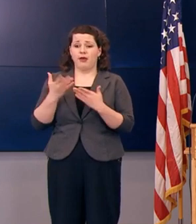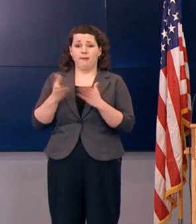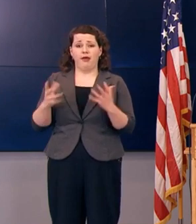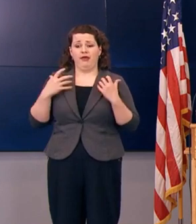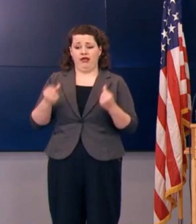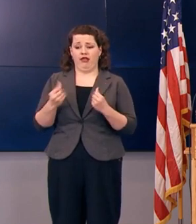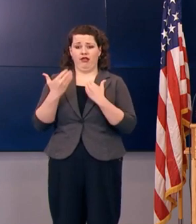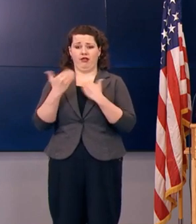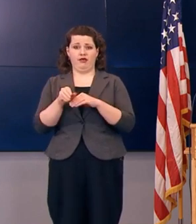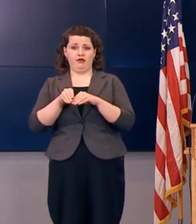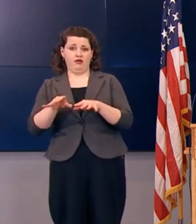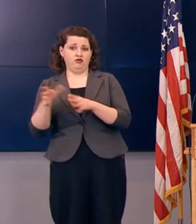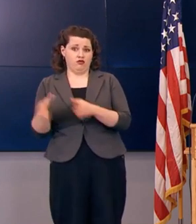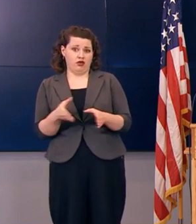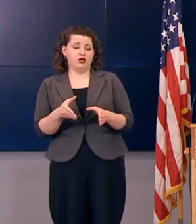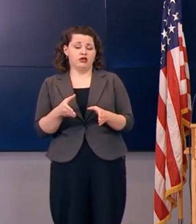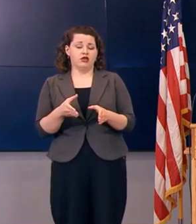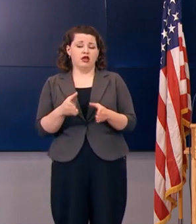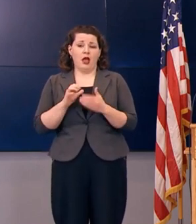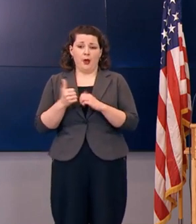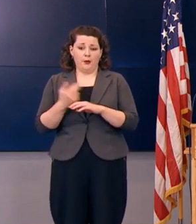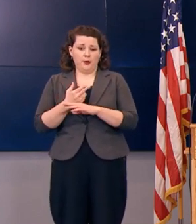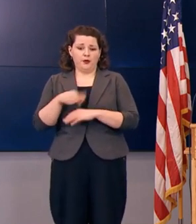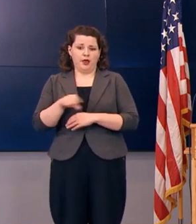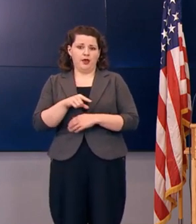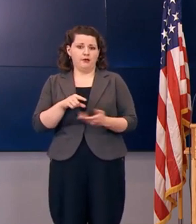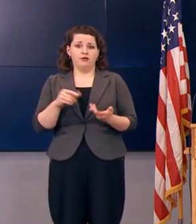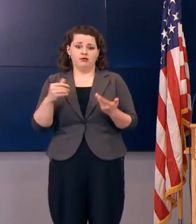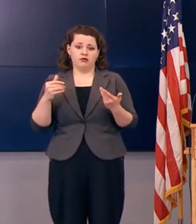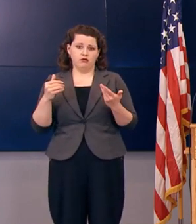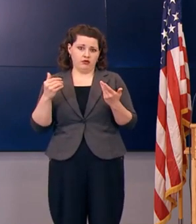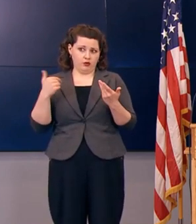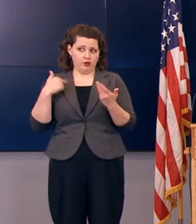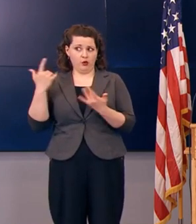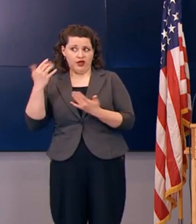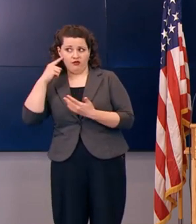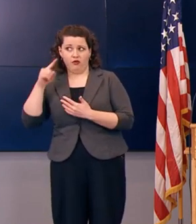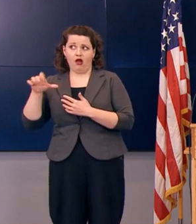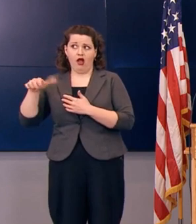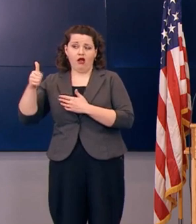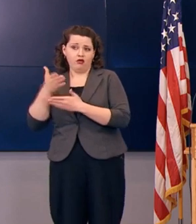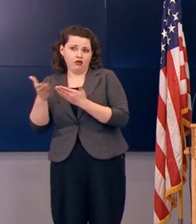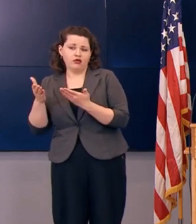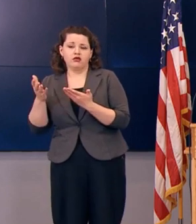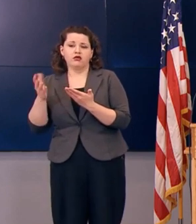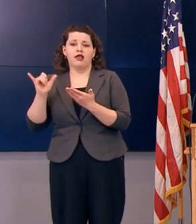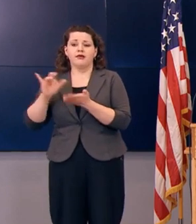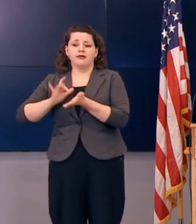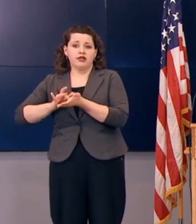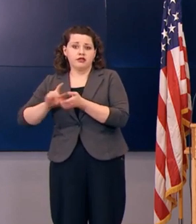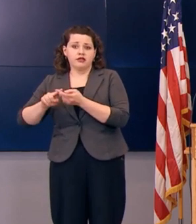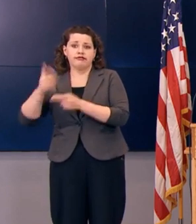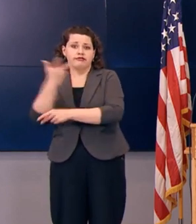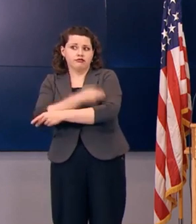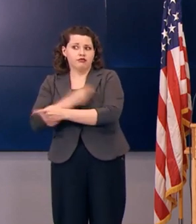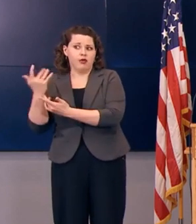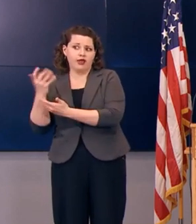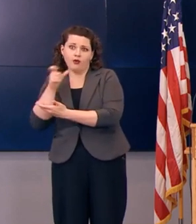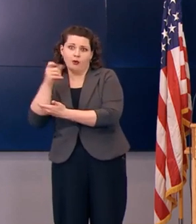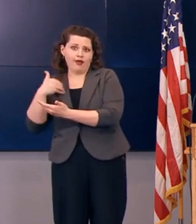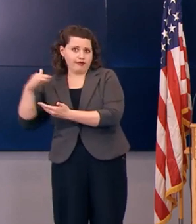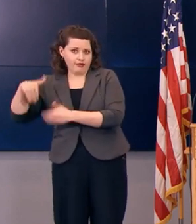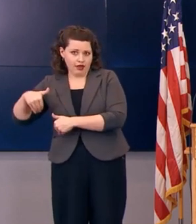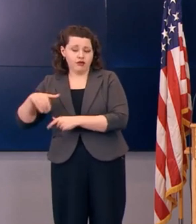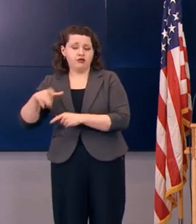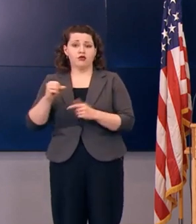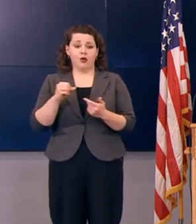mitigation strategies, which is what we have right now while we await additional tools like medications or vaccines,